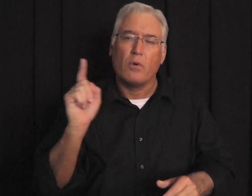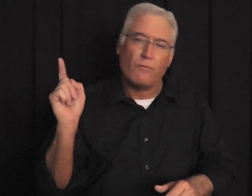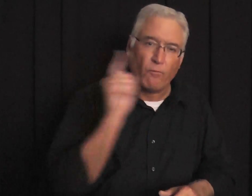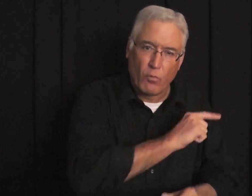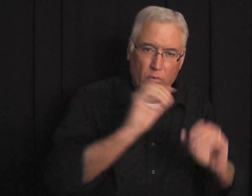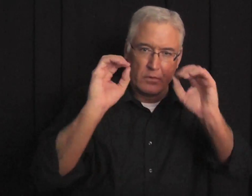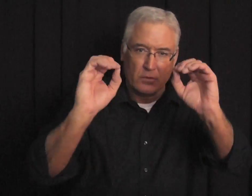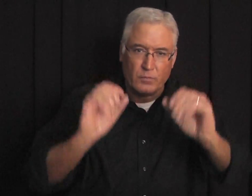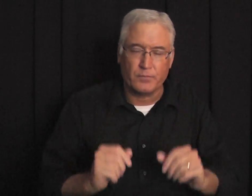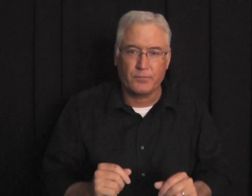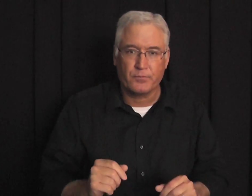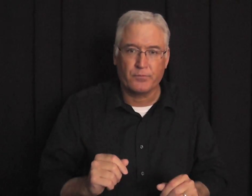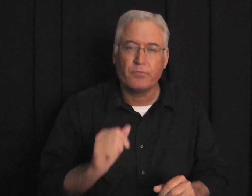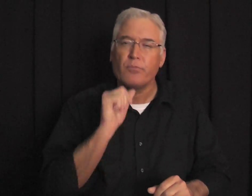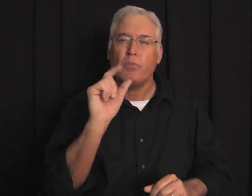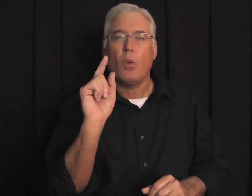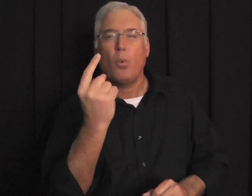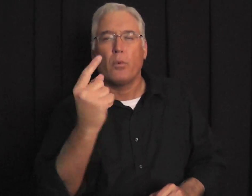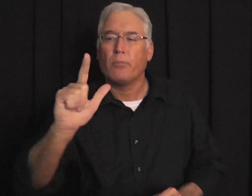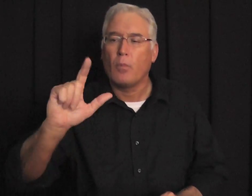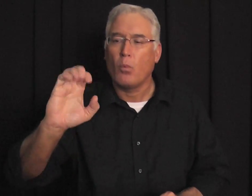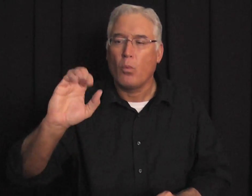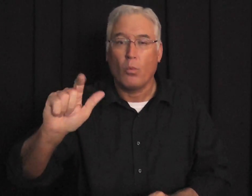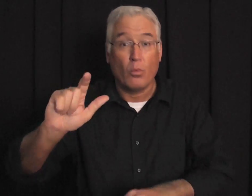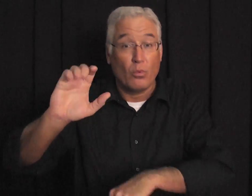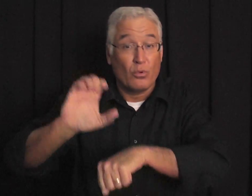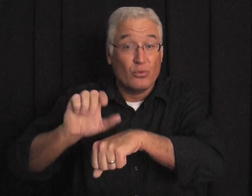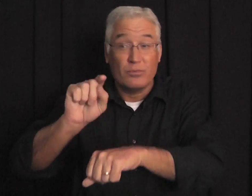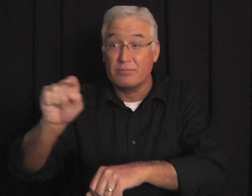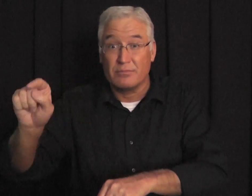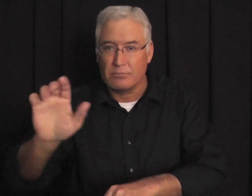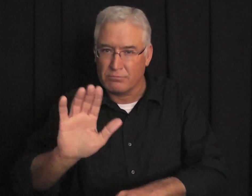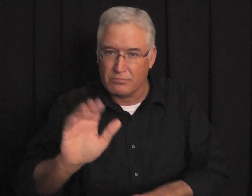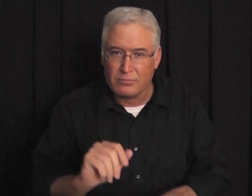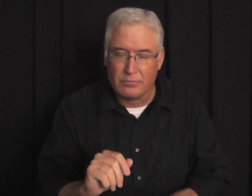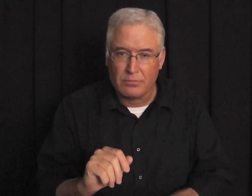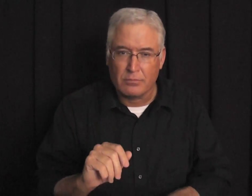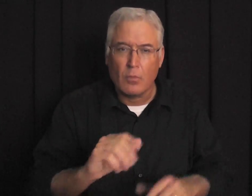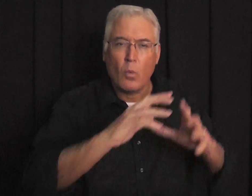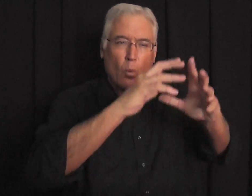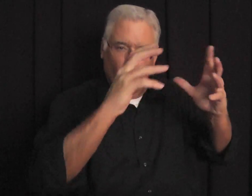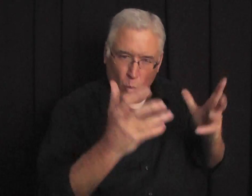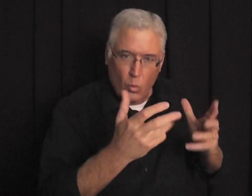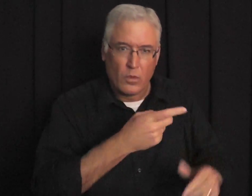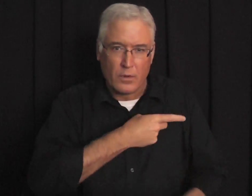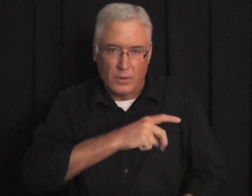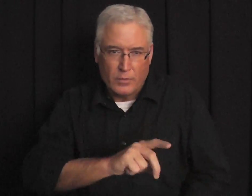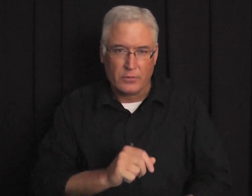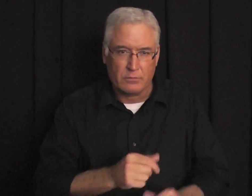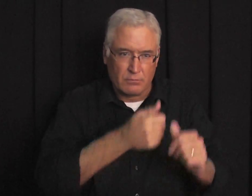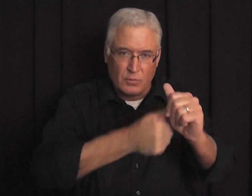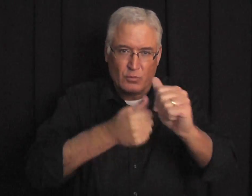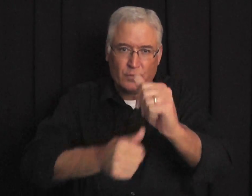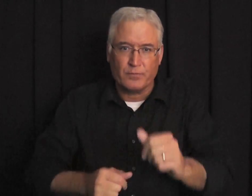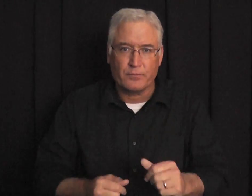whole denominations. He will judge for false teaching. It doesn't matter what denomination that you belong